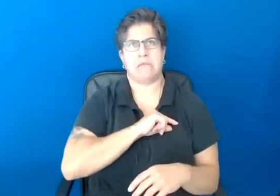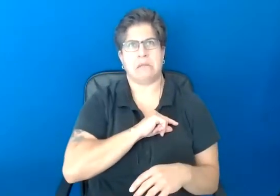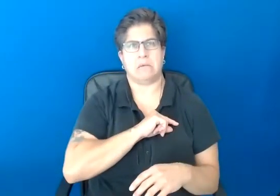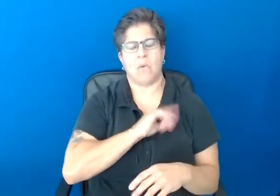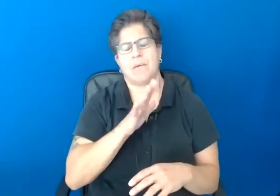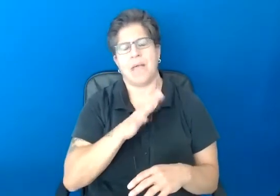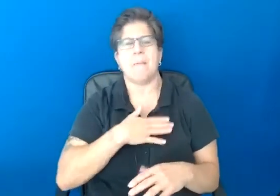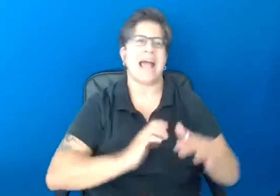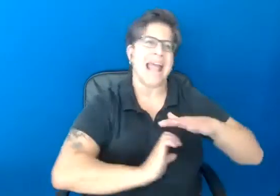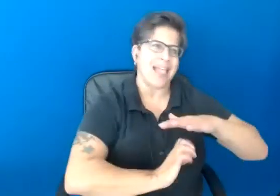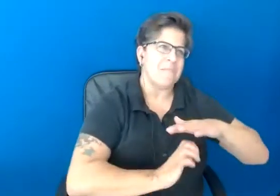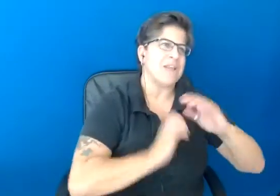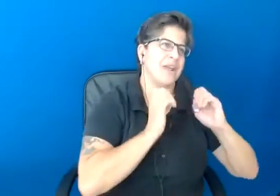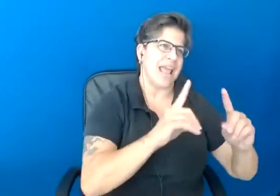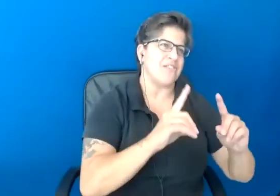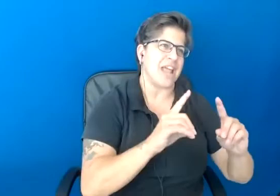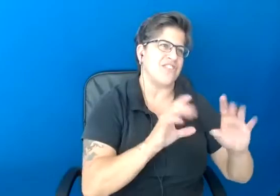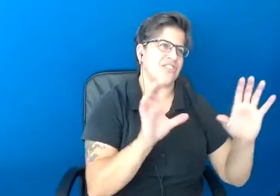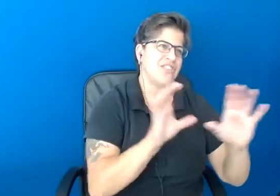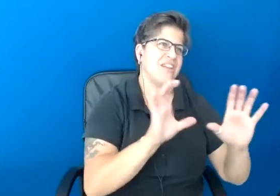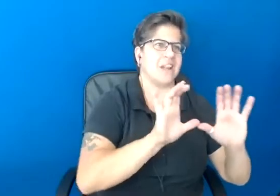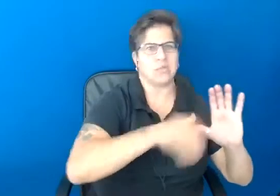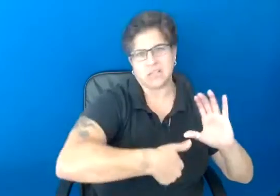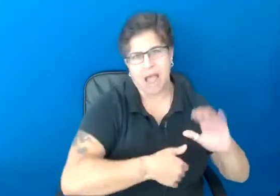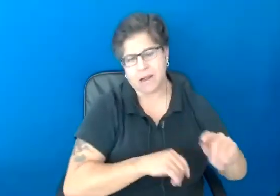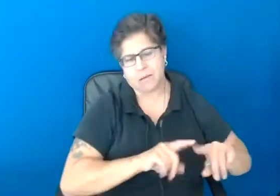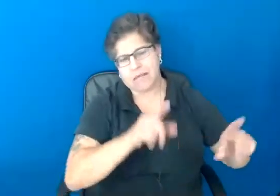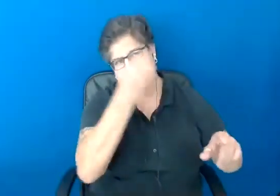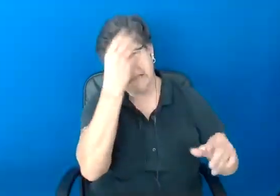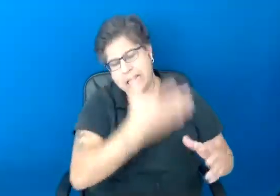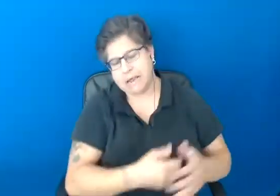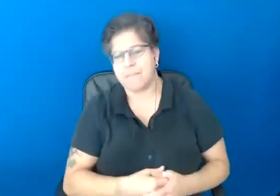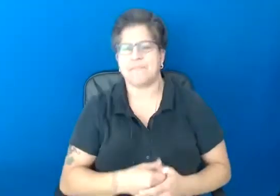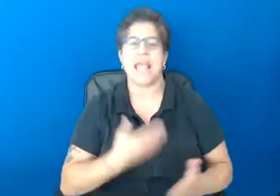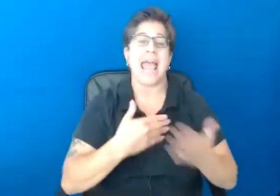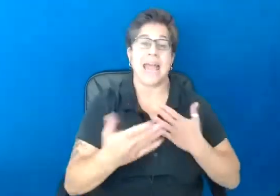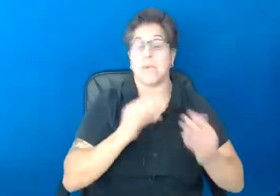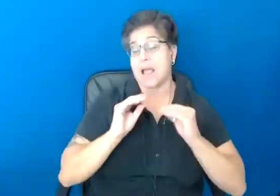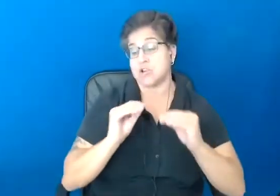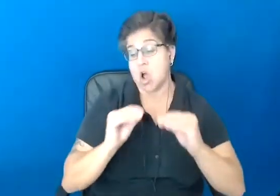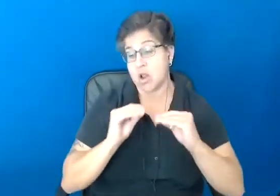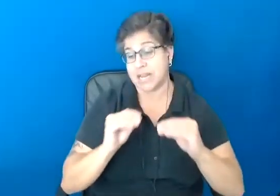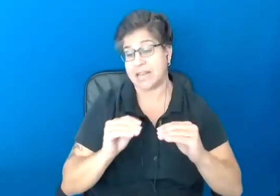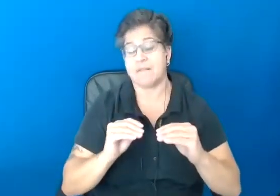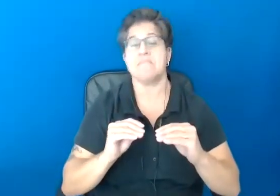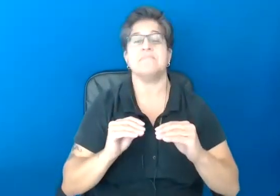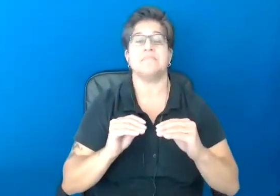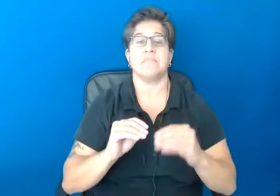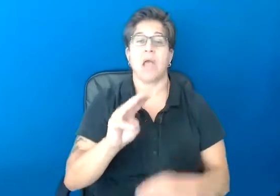long, a course in morality and in social justice. And my students are male and female,